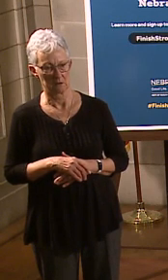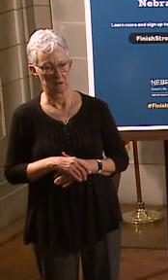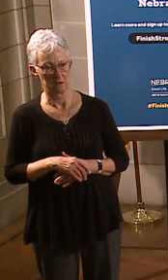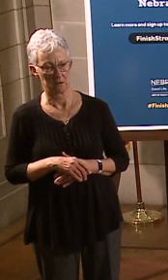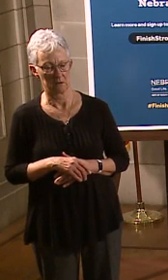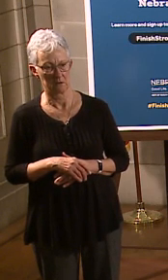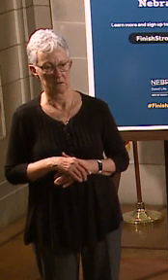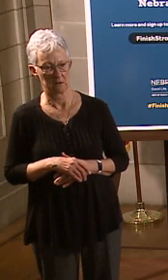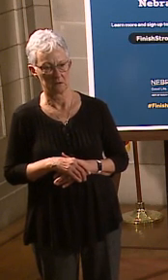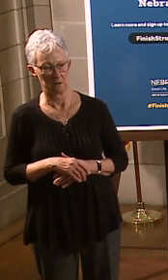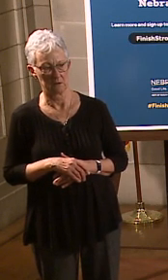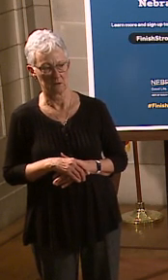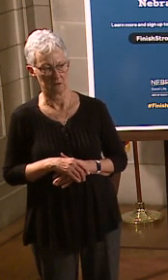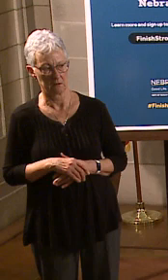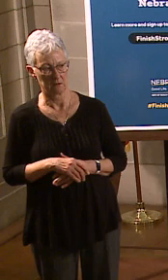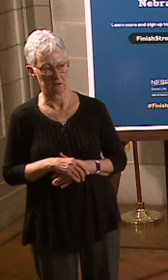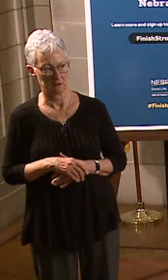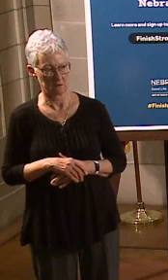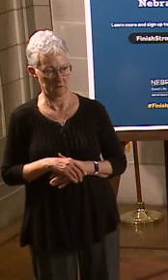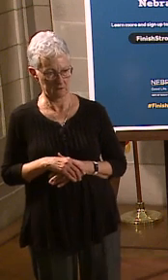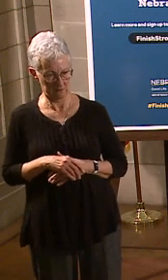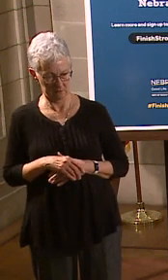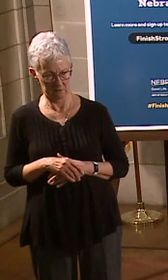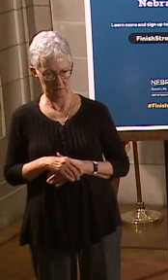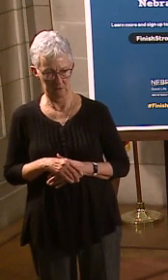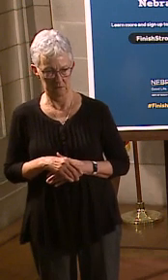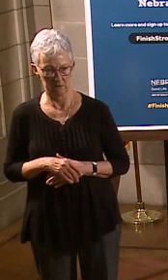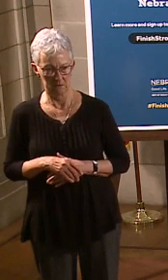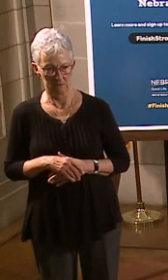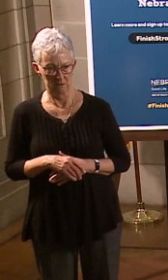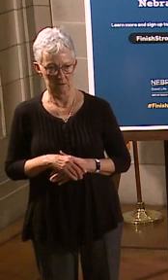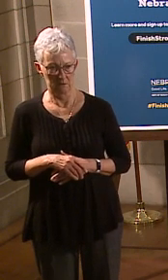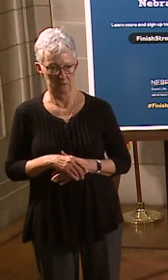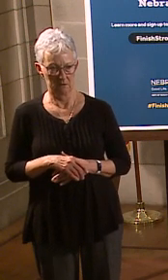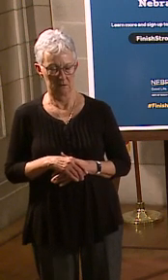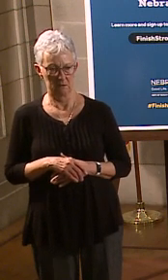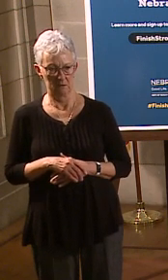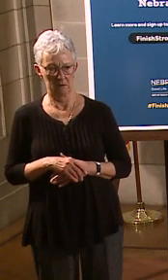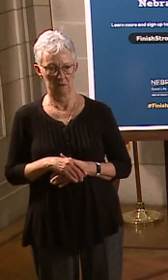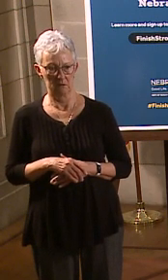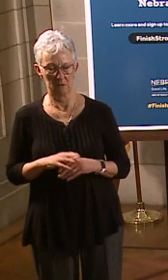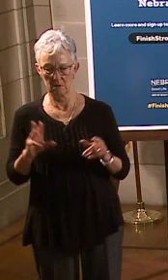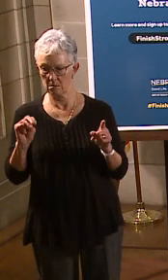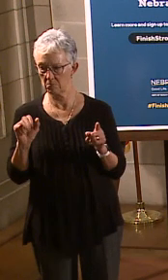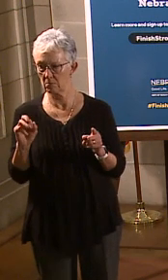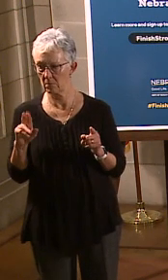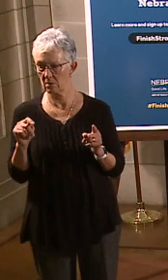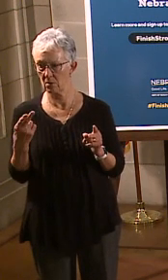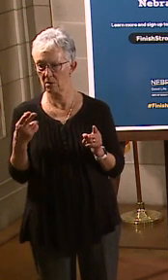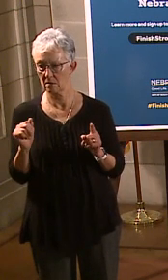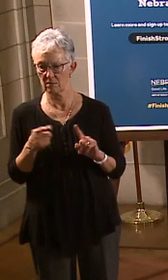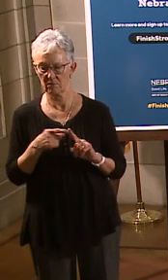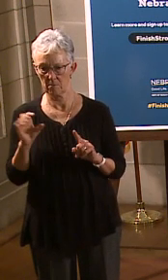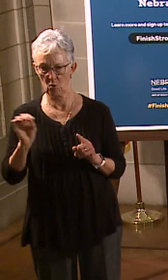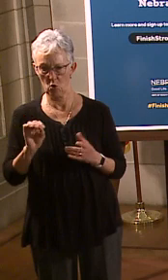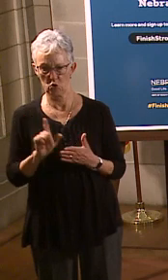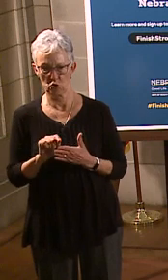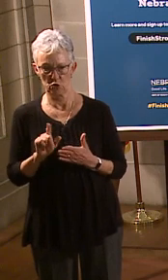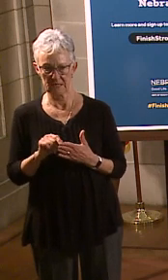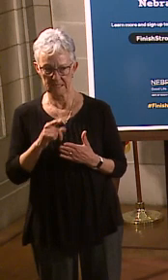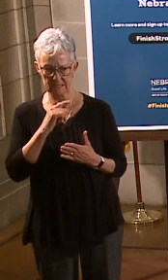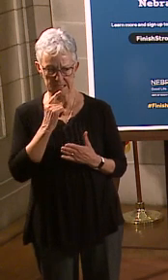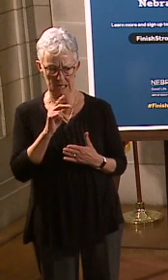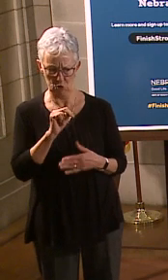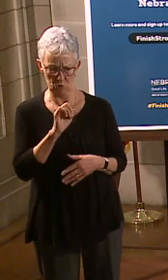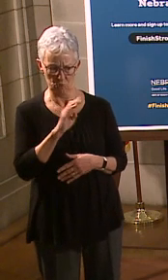growth percentage-wise in cases over the last week. Do you know what's